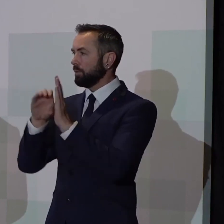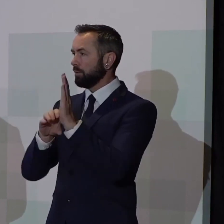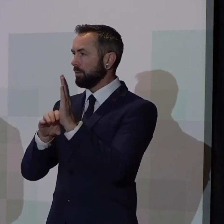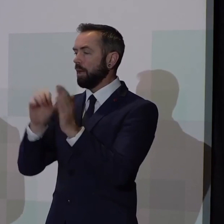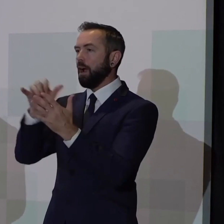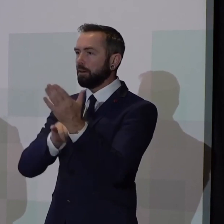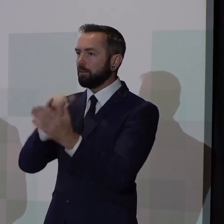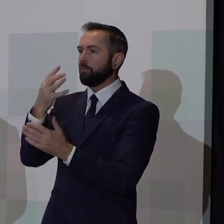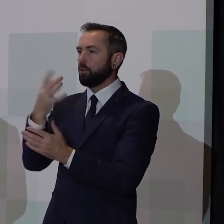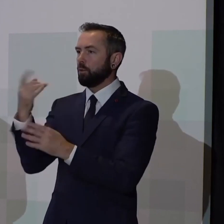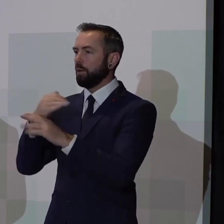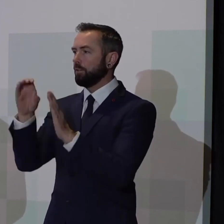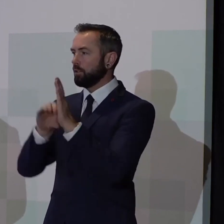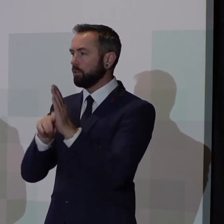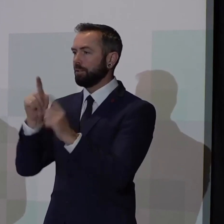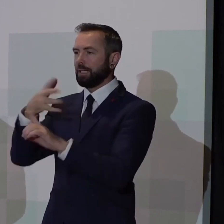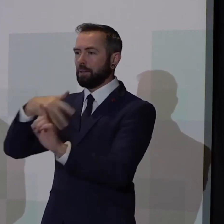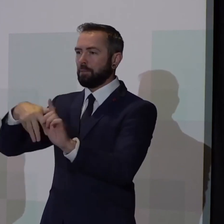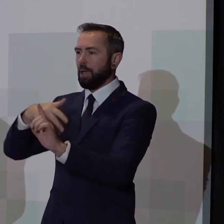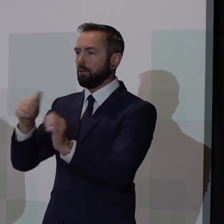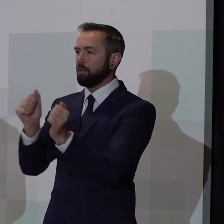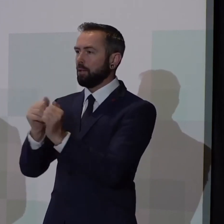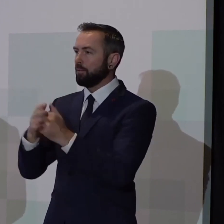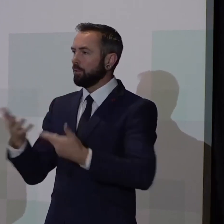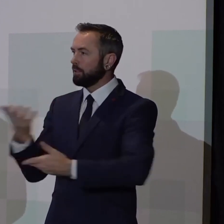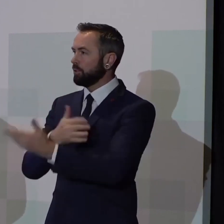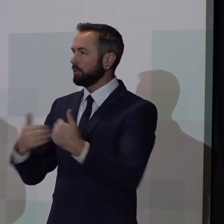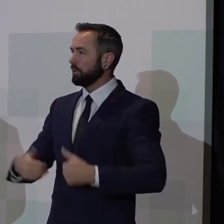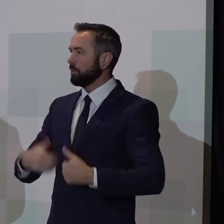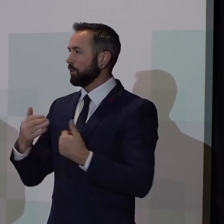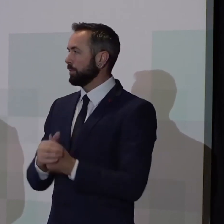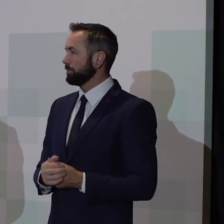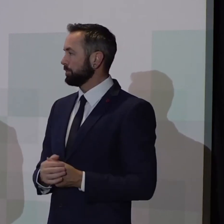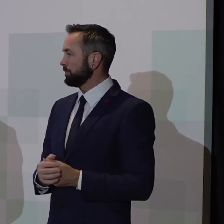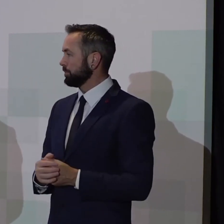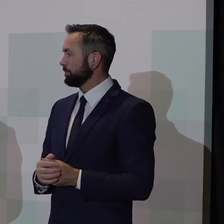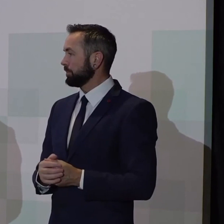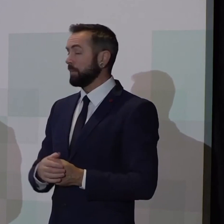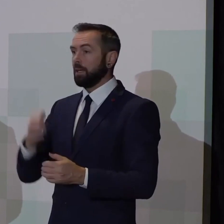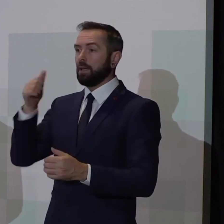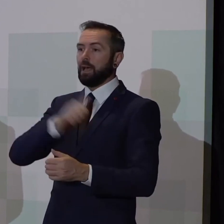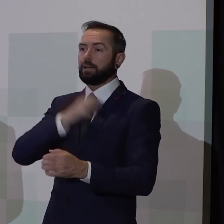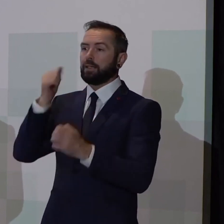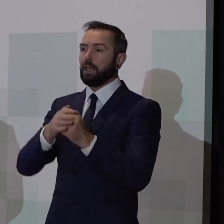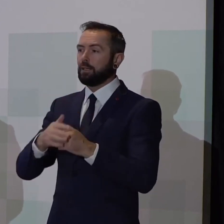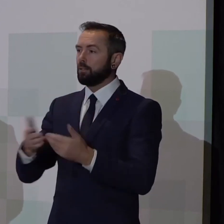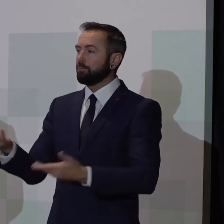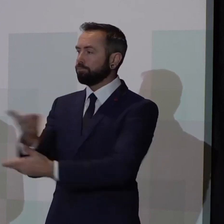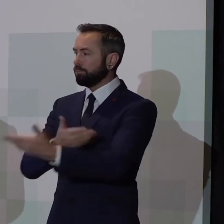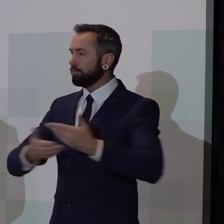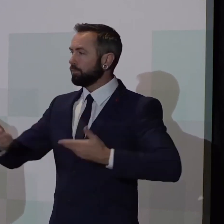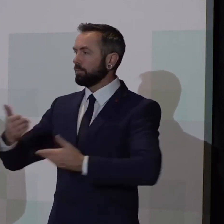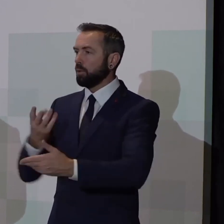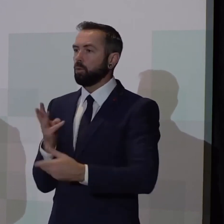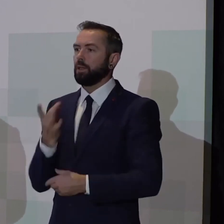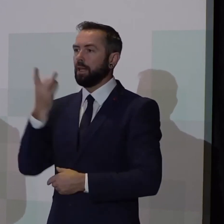are the background documents for our discussion this morning. At the end of this morning's roundtable discussions, we're going to ask